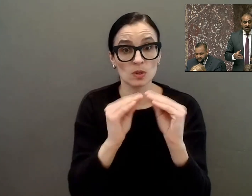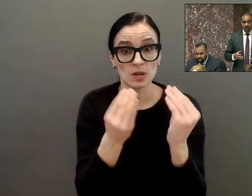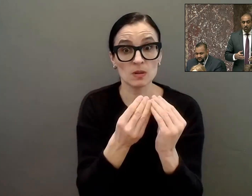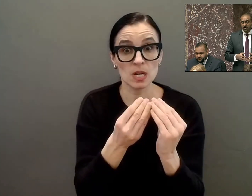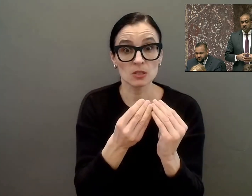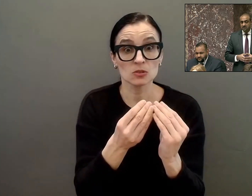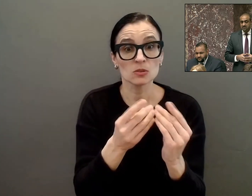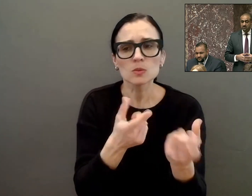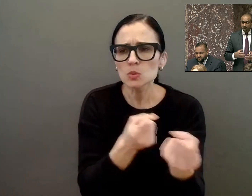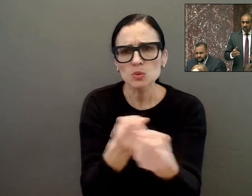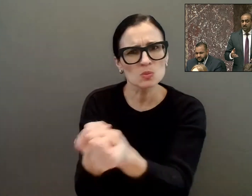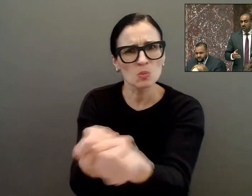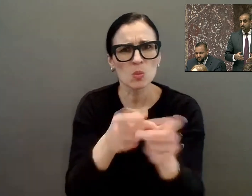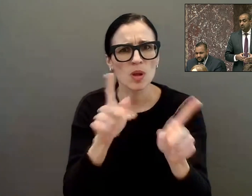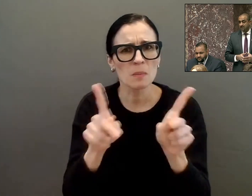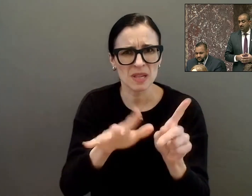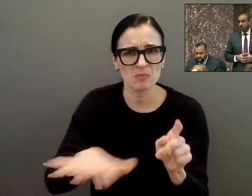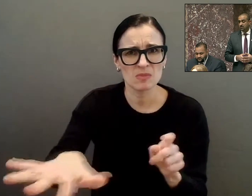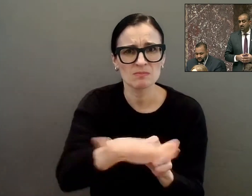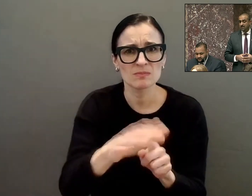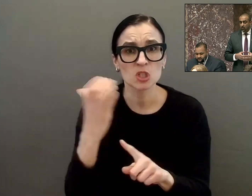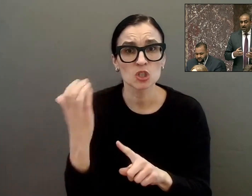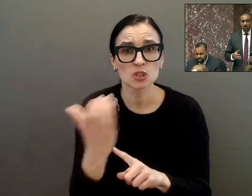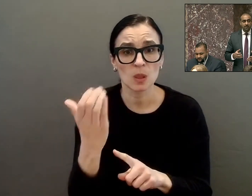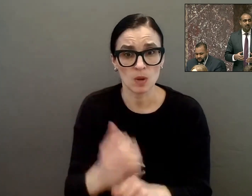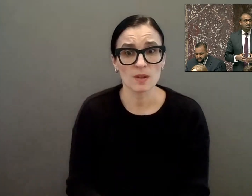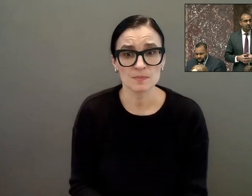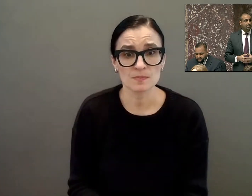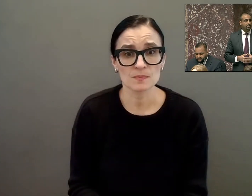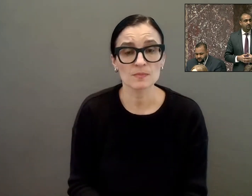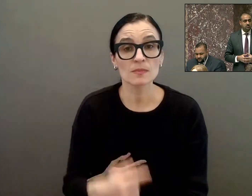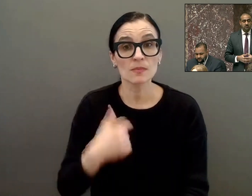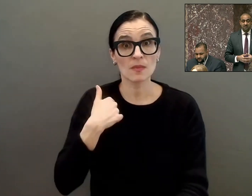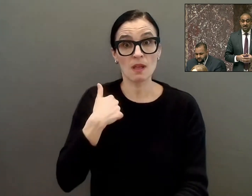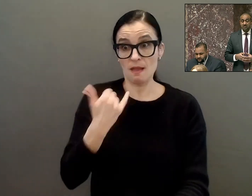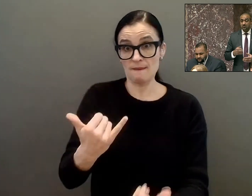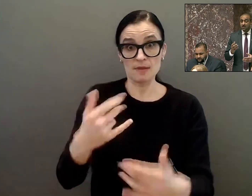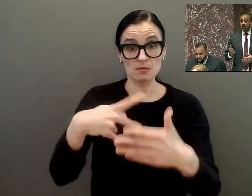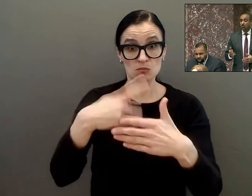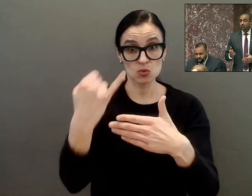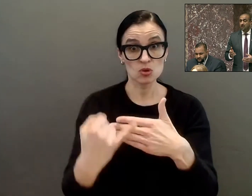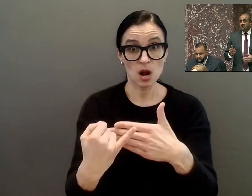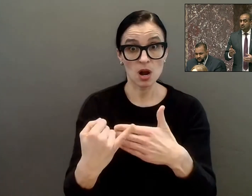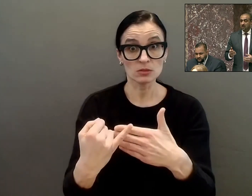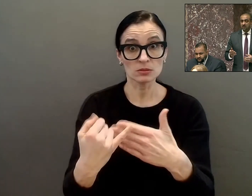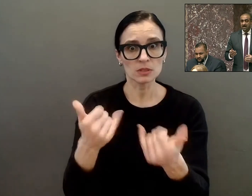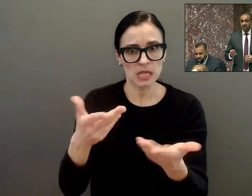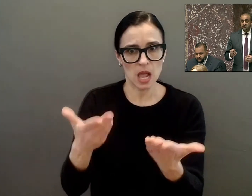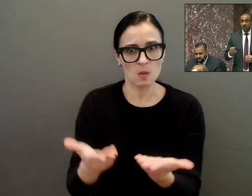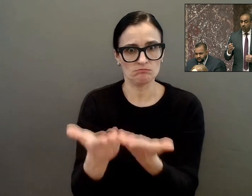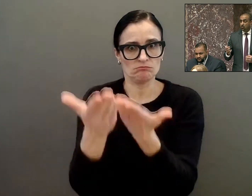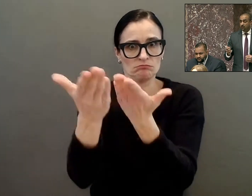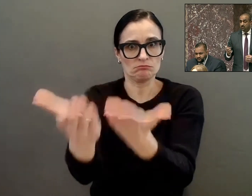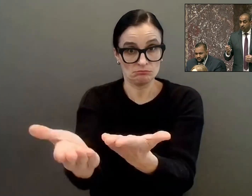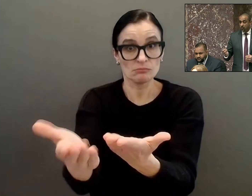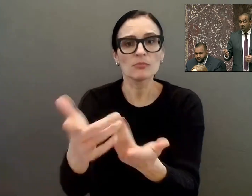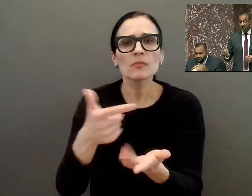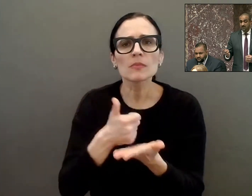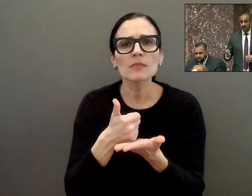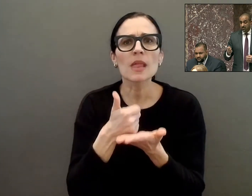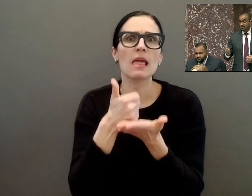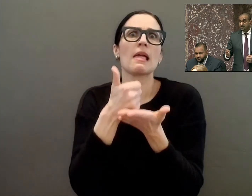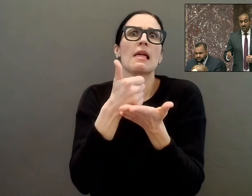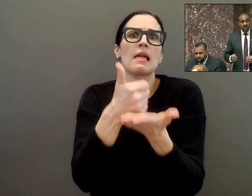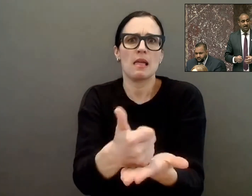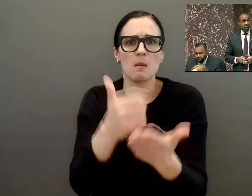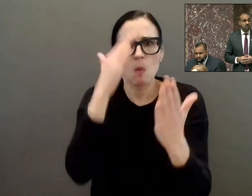We have a project that's in front of Council right now that will help get a lot of people off the streets, and I certainly hope that Mayor and Council approve it.